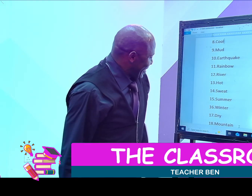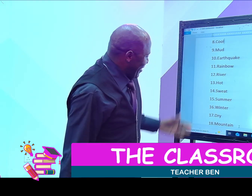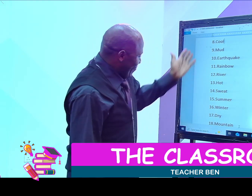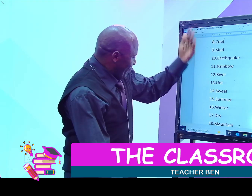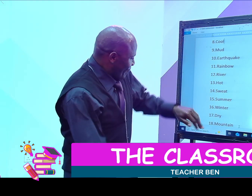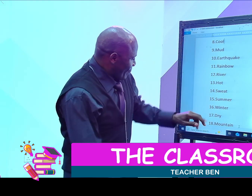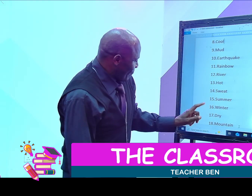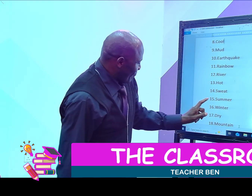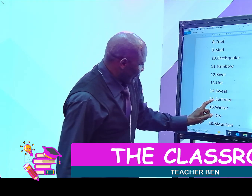that.